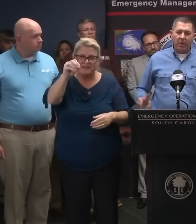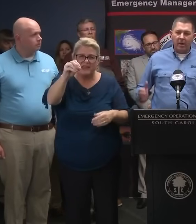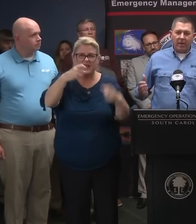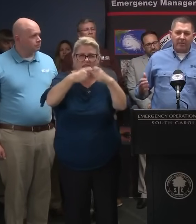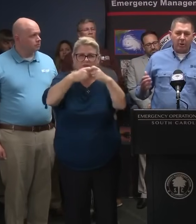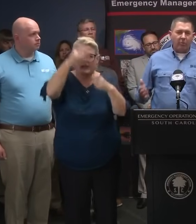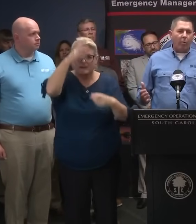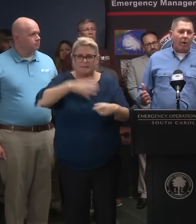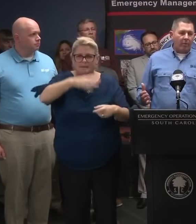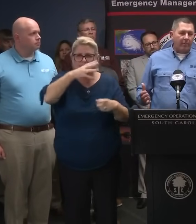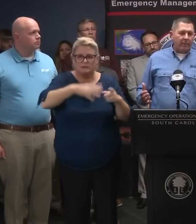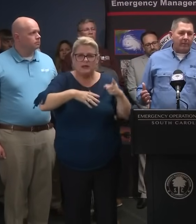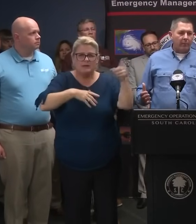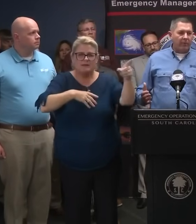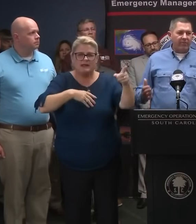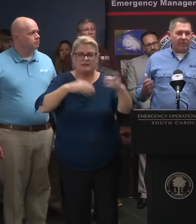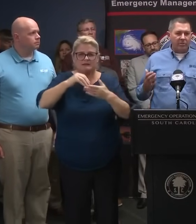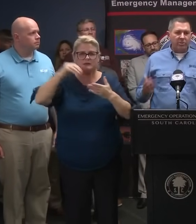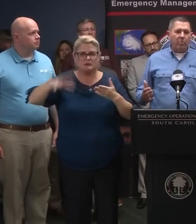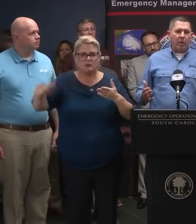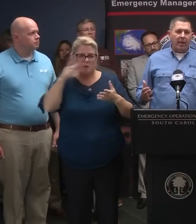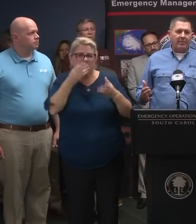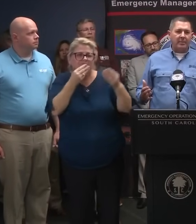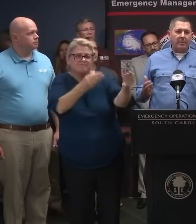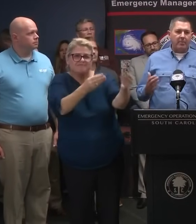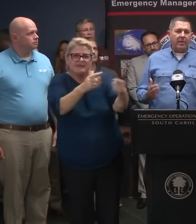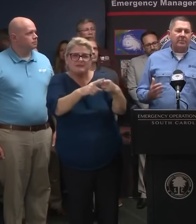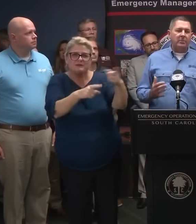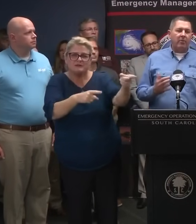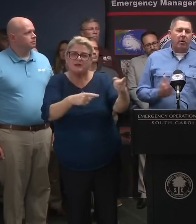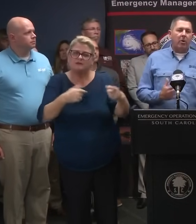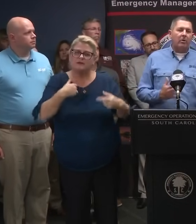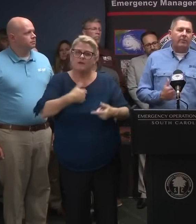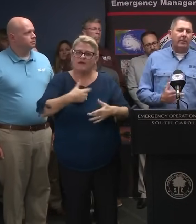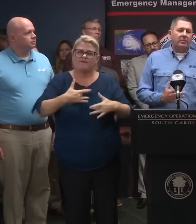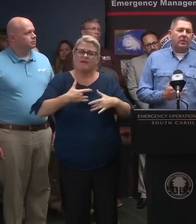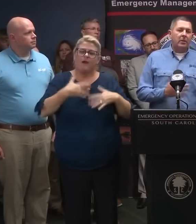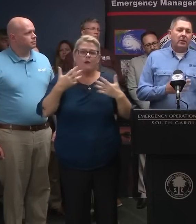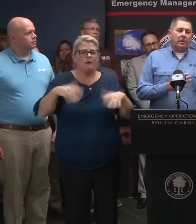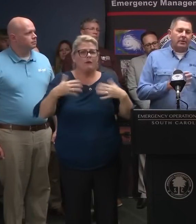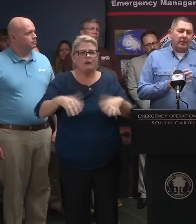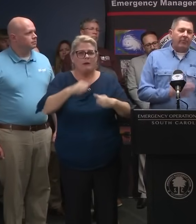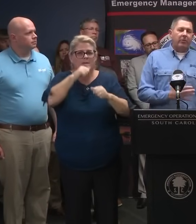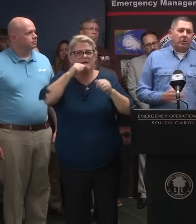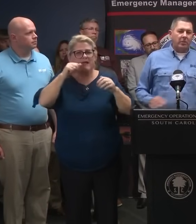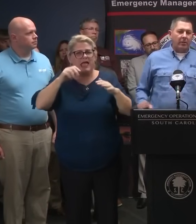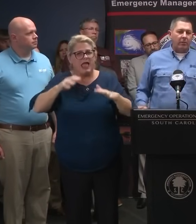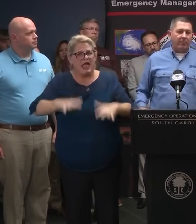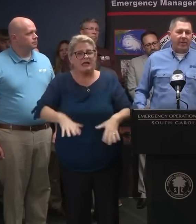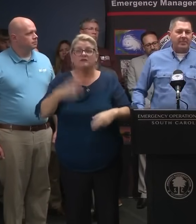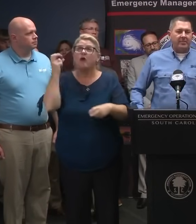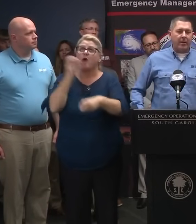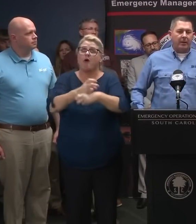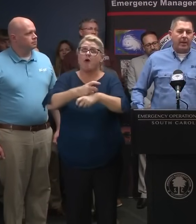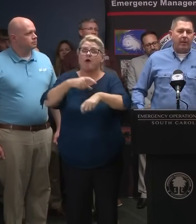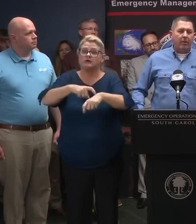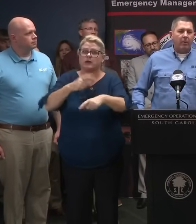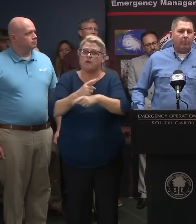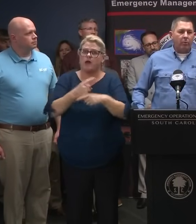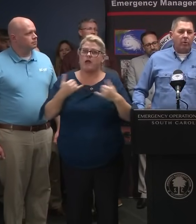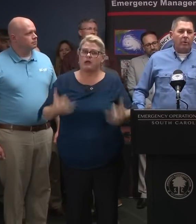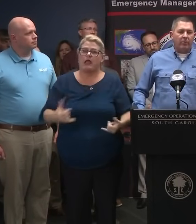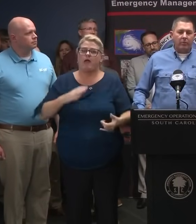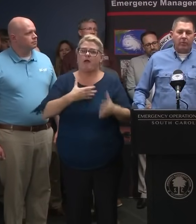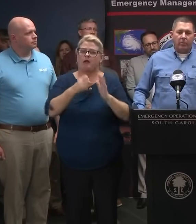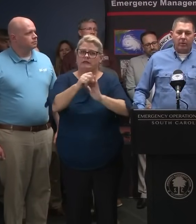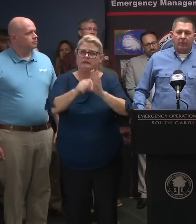So it's overwhelming. We feel so blessed in the midst of all of this difficulty that we're facing right now.